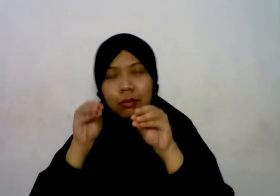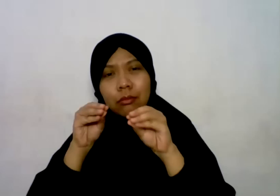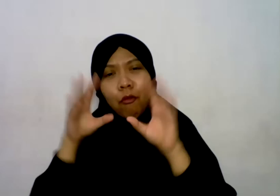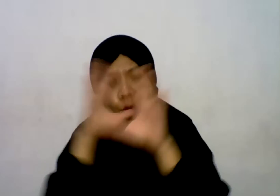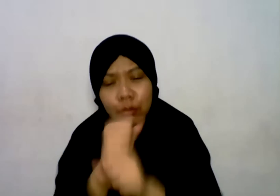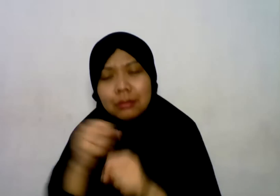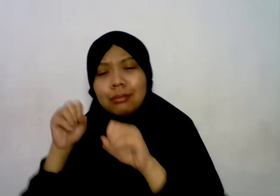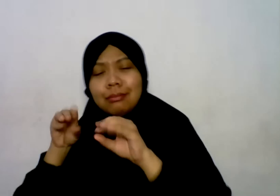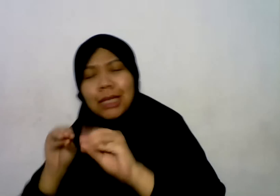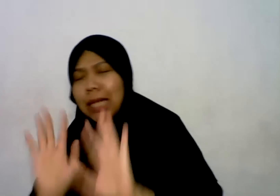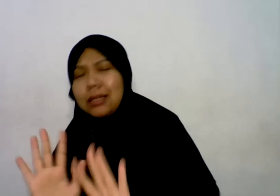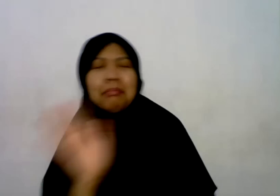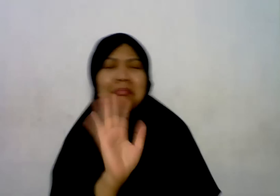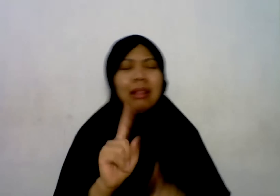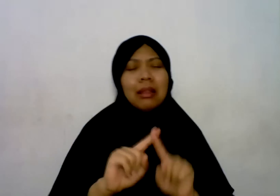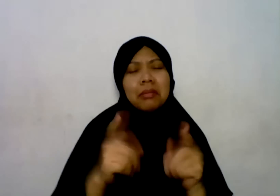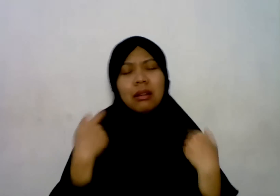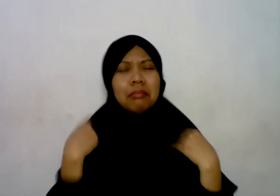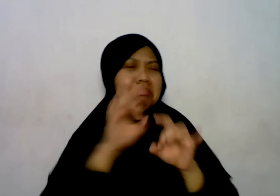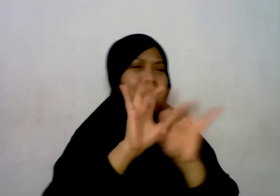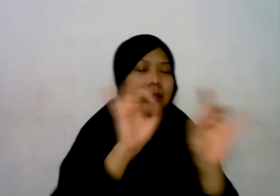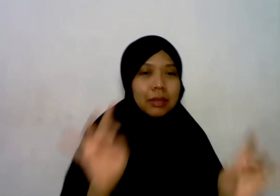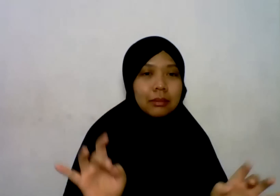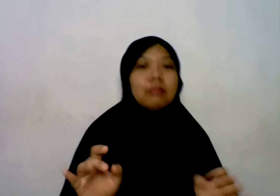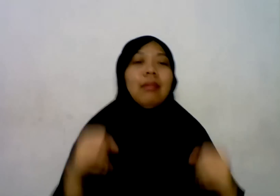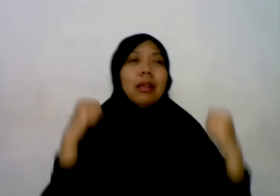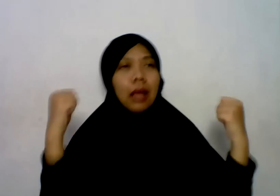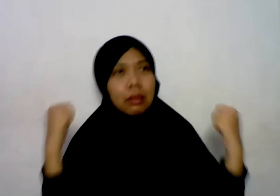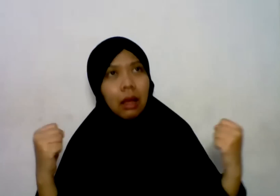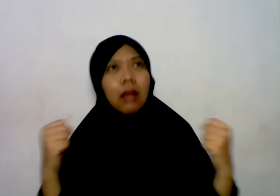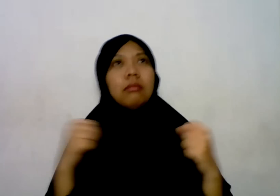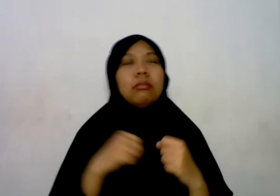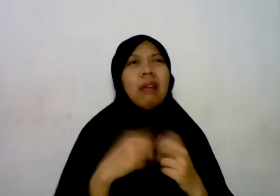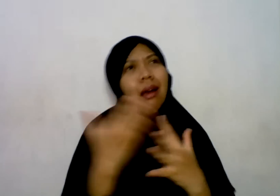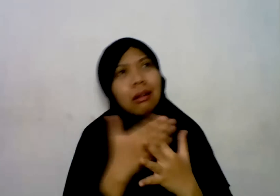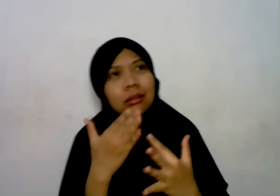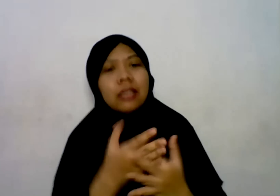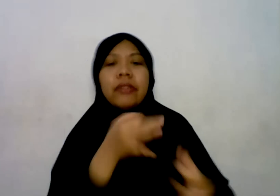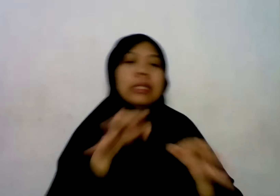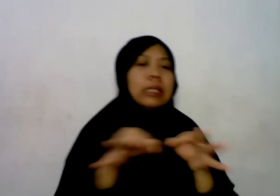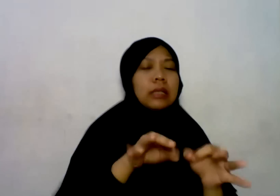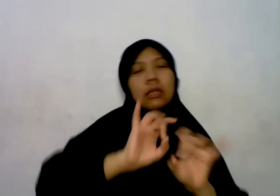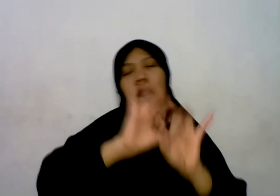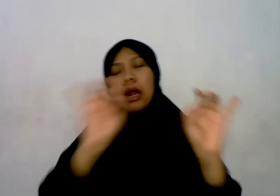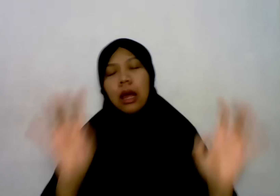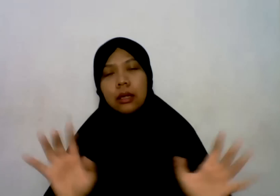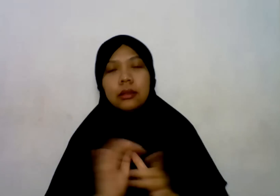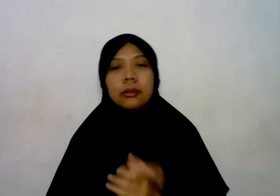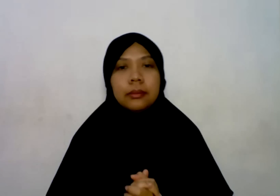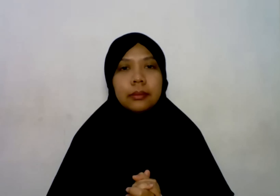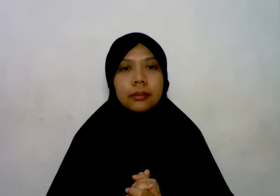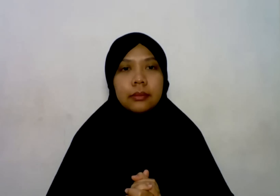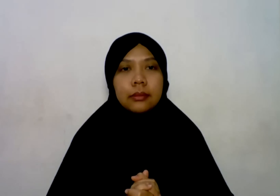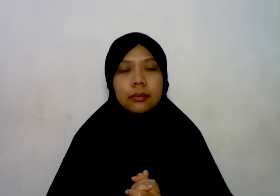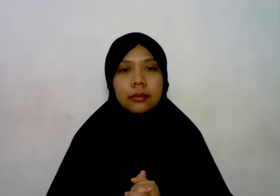health infrastructure, environment, technology, many things that, you know, the existing study